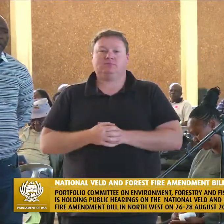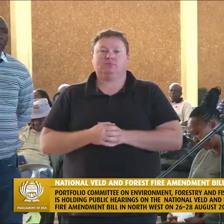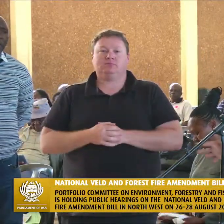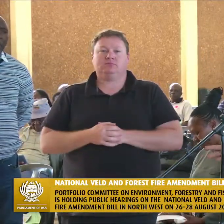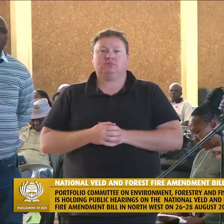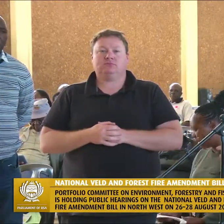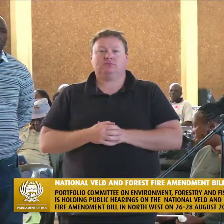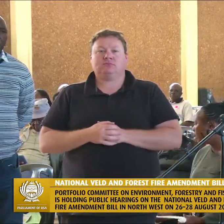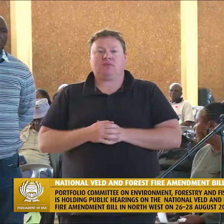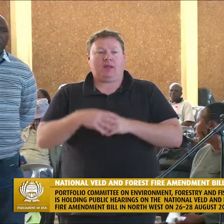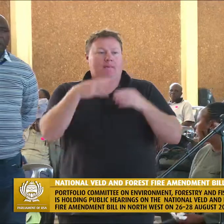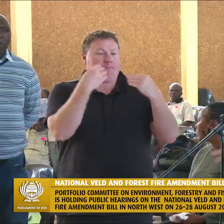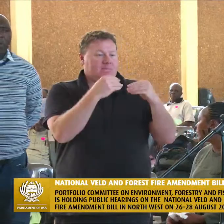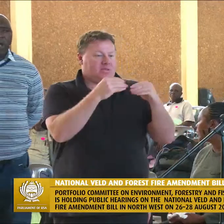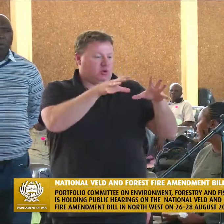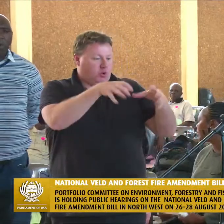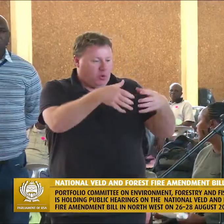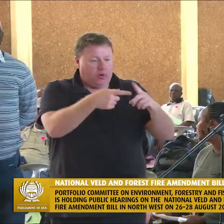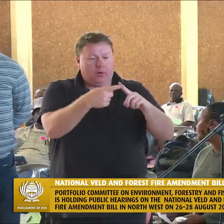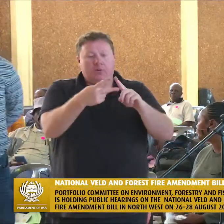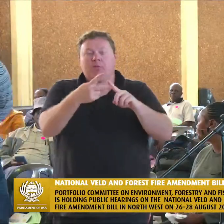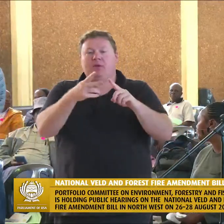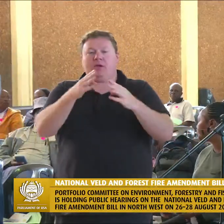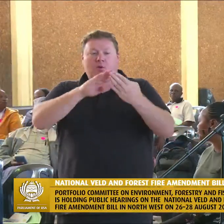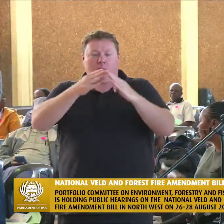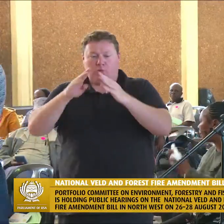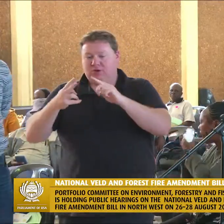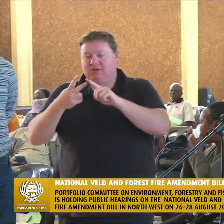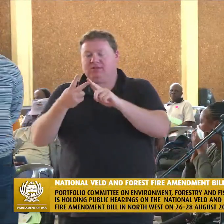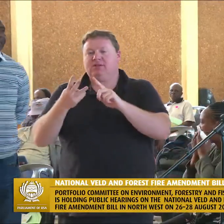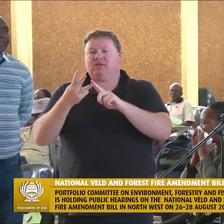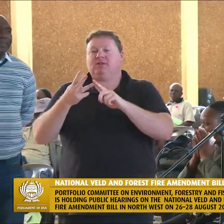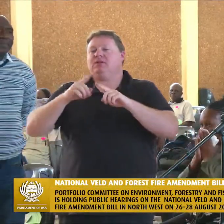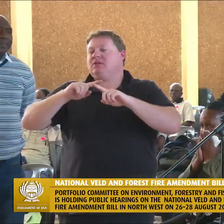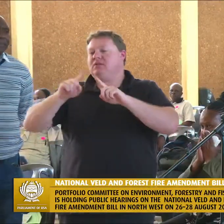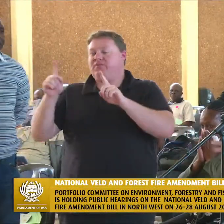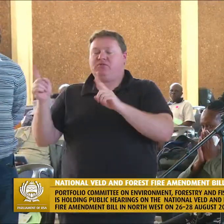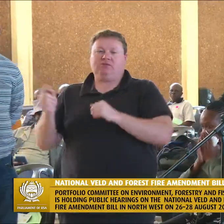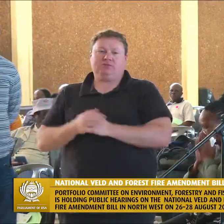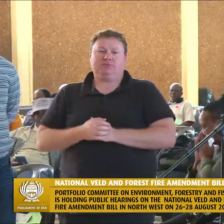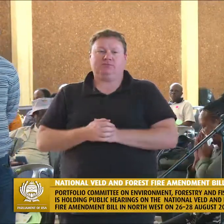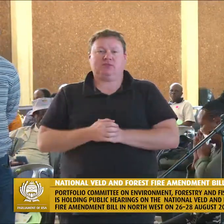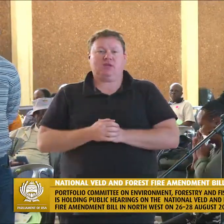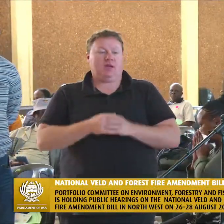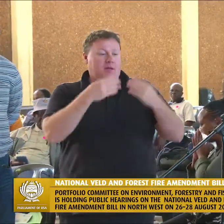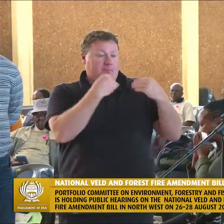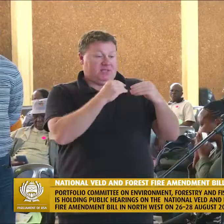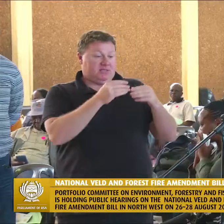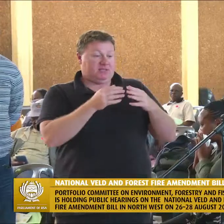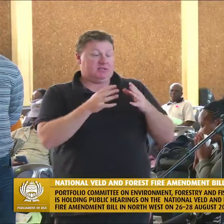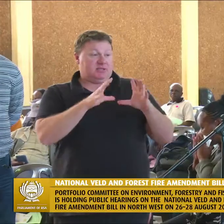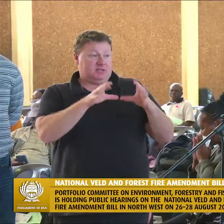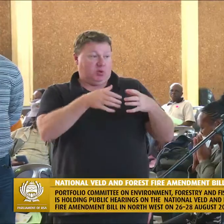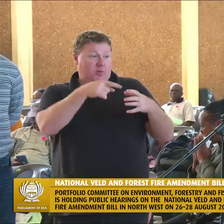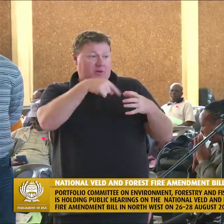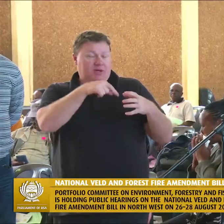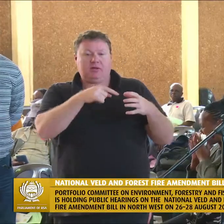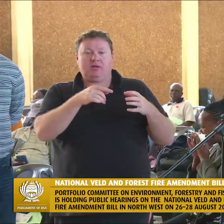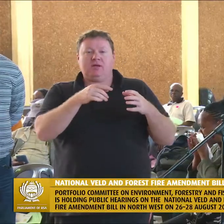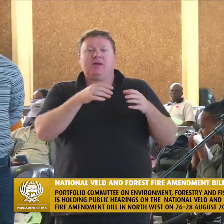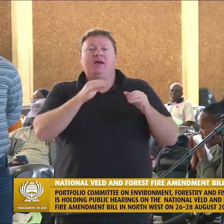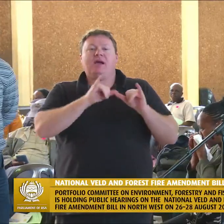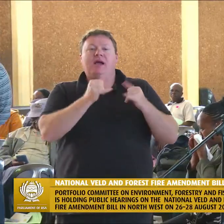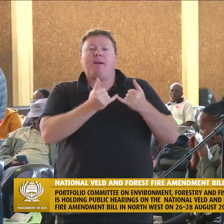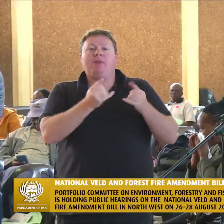both business sectors society as well as a child from the business sector side i'm part of a company group